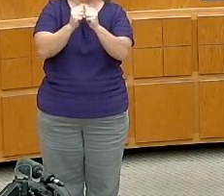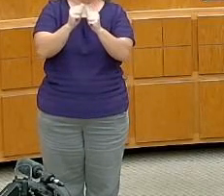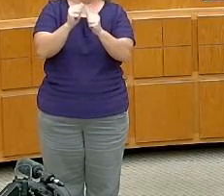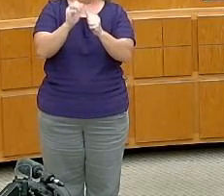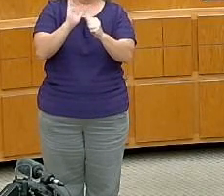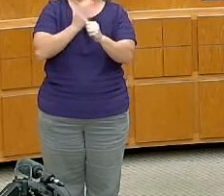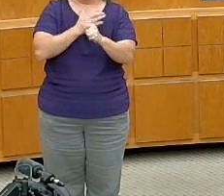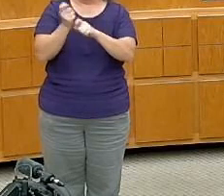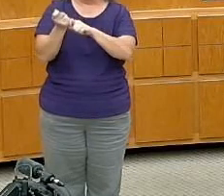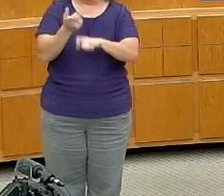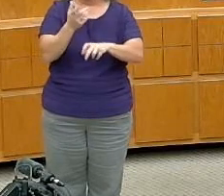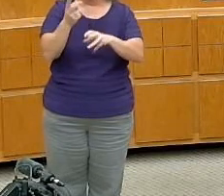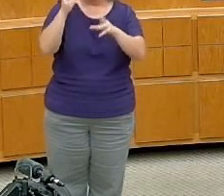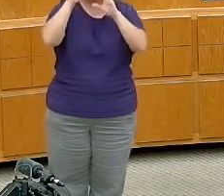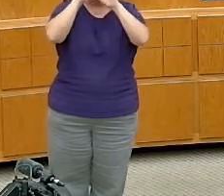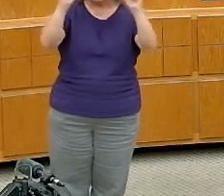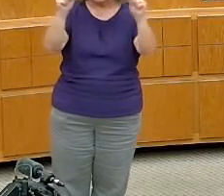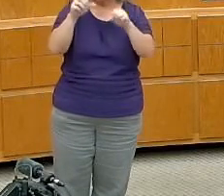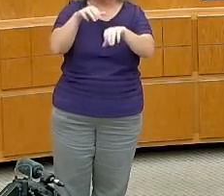and the private courses